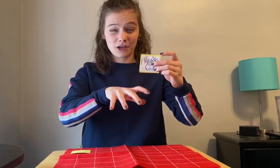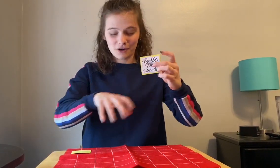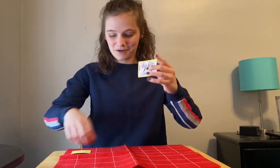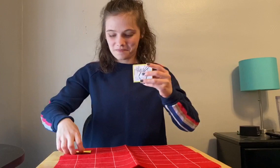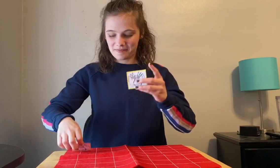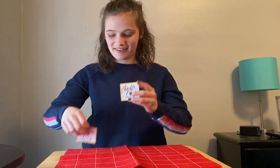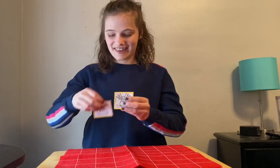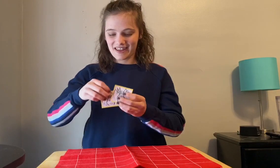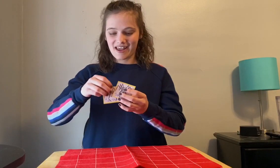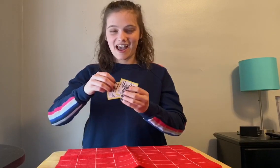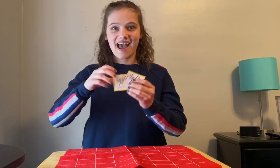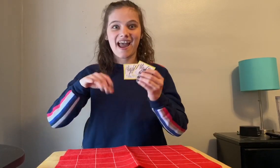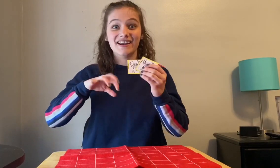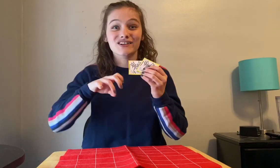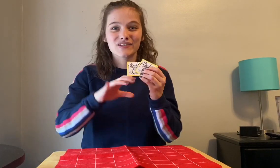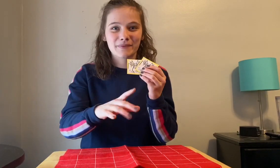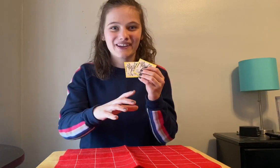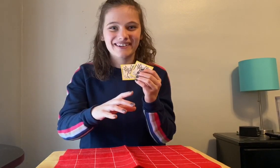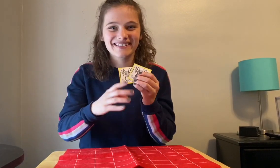spider and a spider.